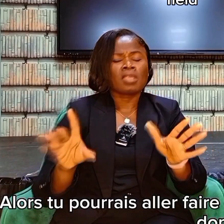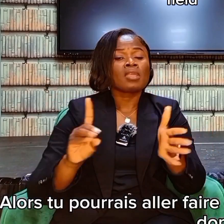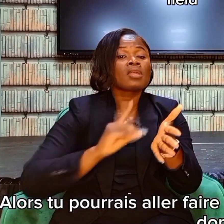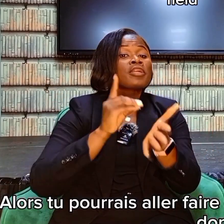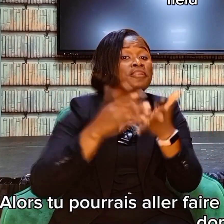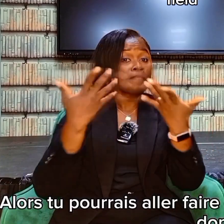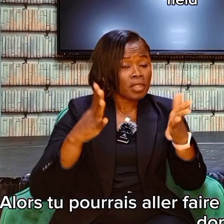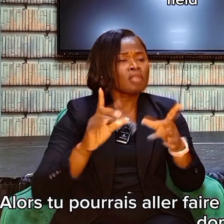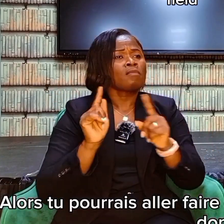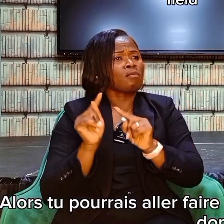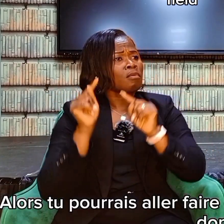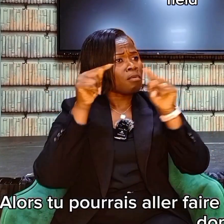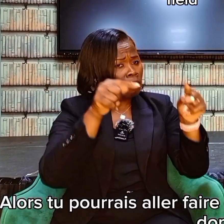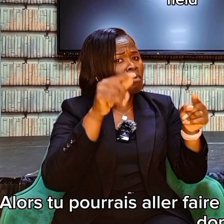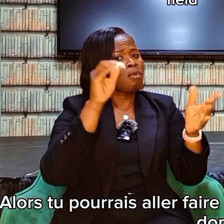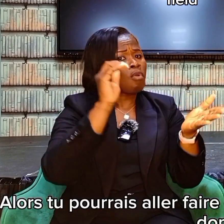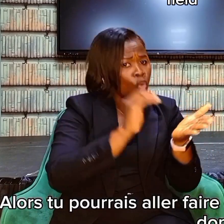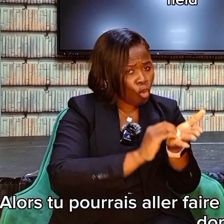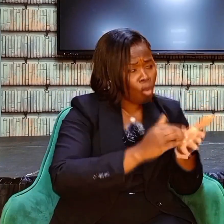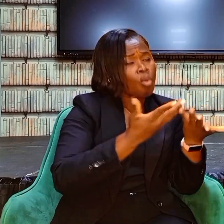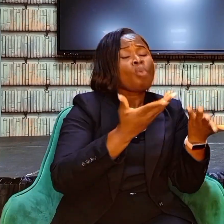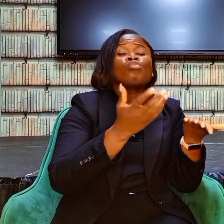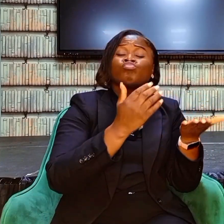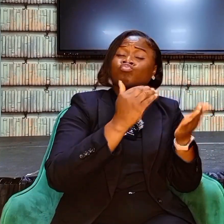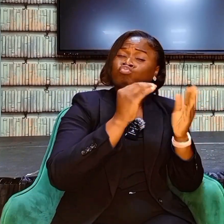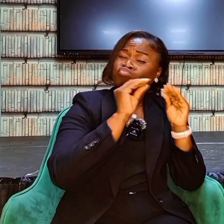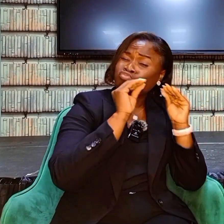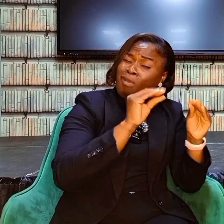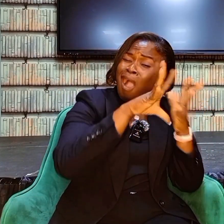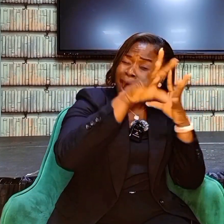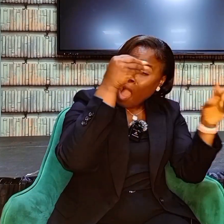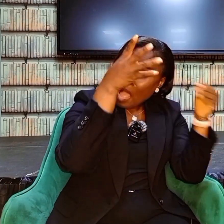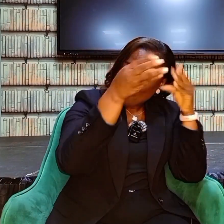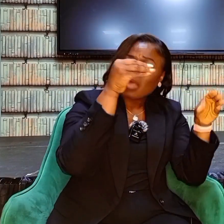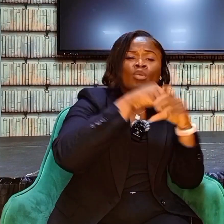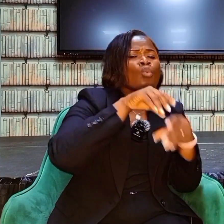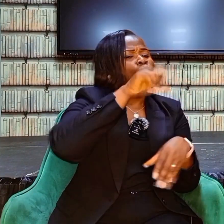other course in another field.